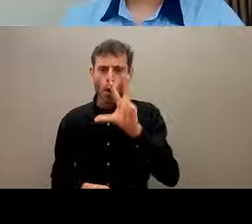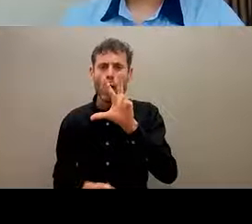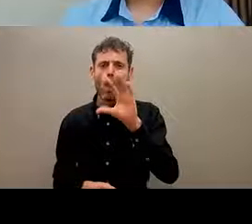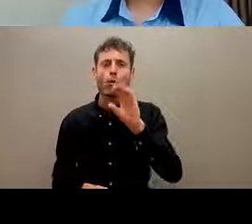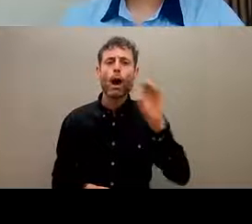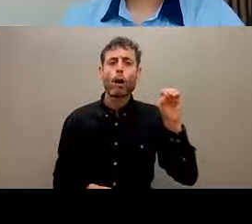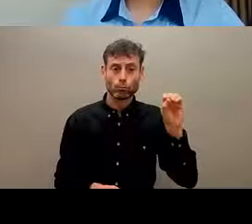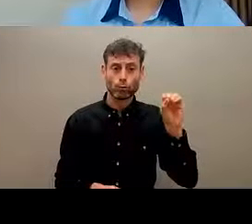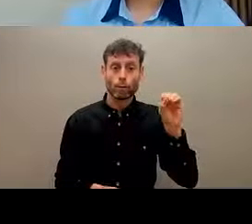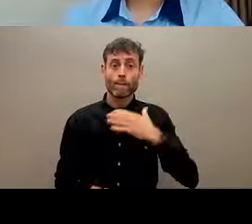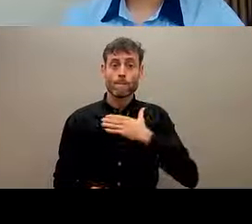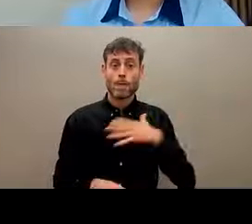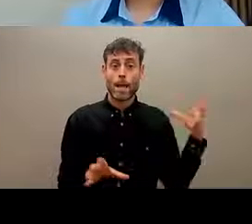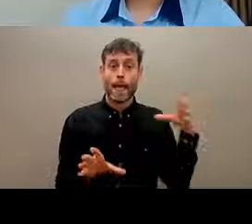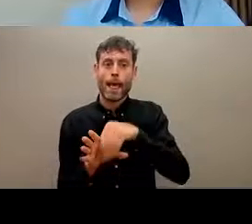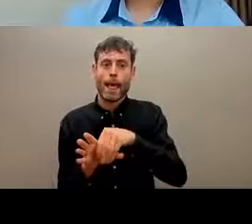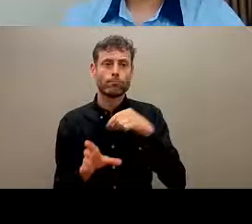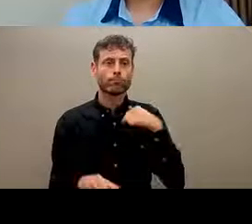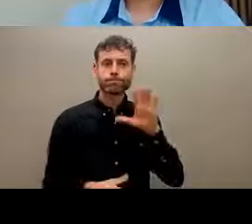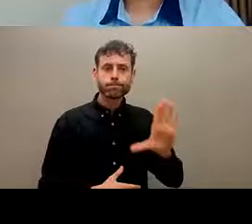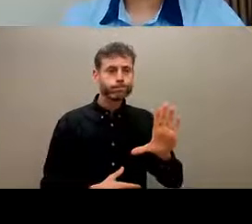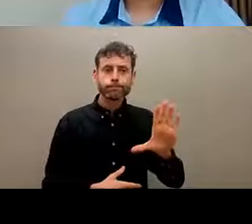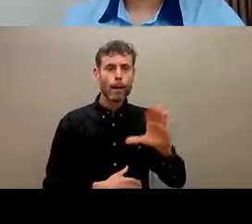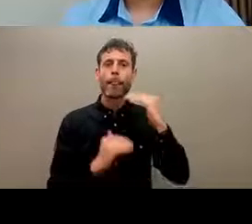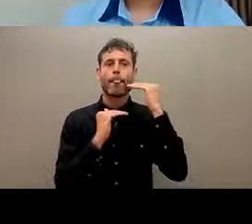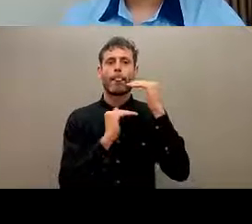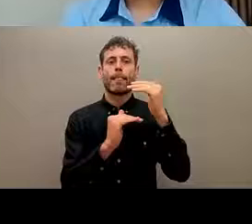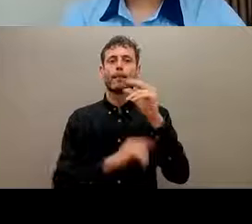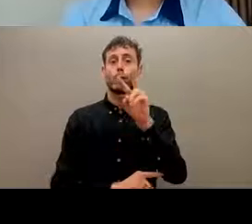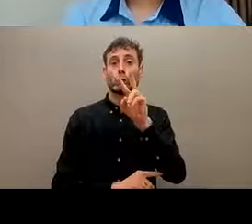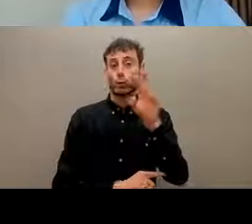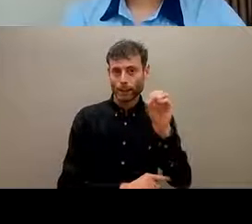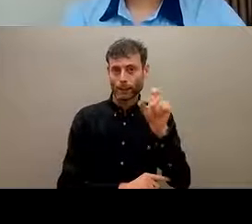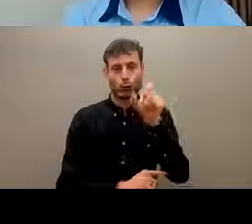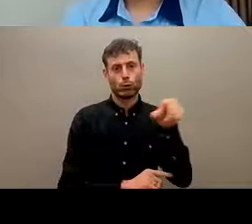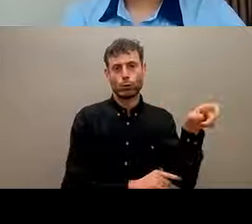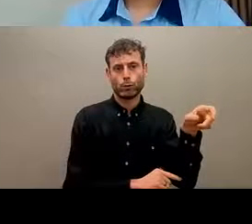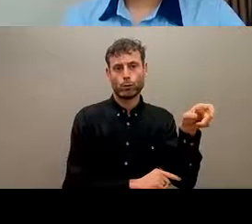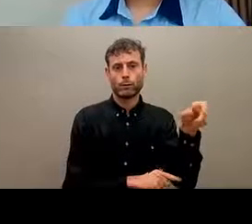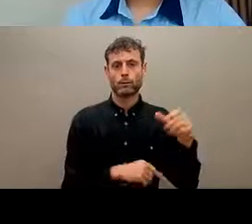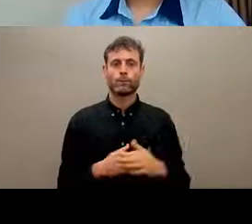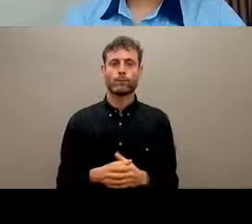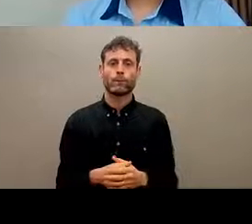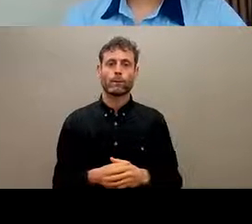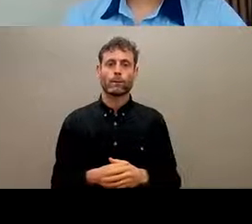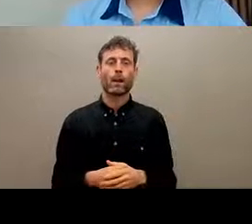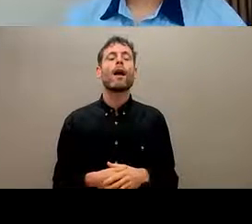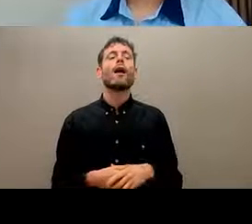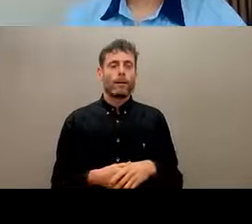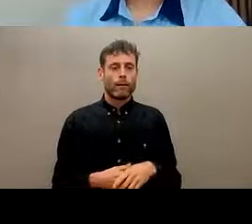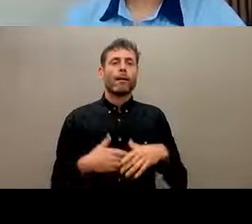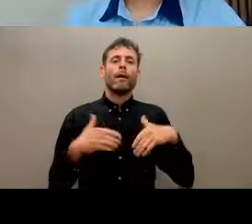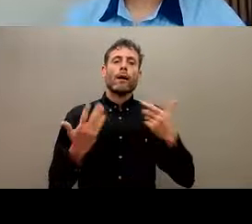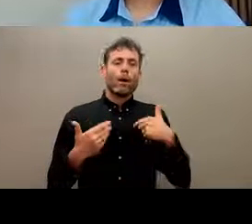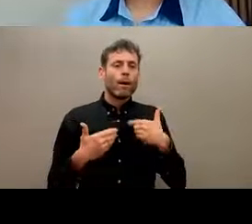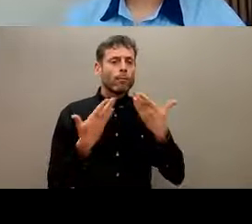choose 20 students for the program at that time. And then we do orientation, not only for the